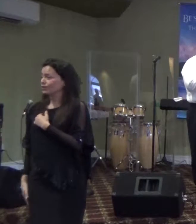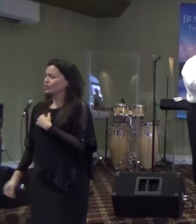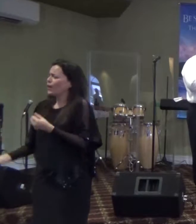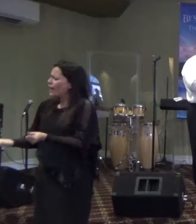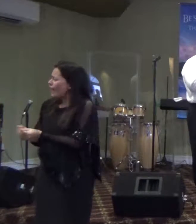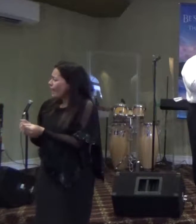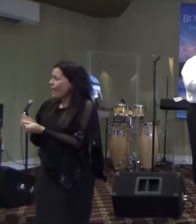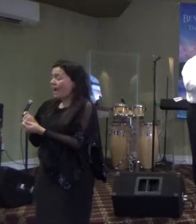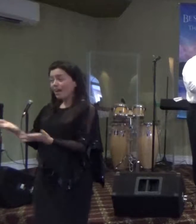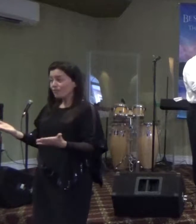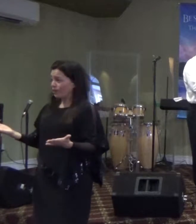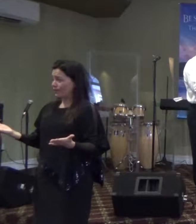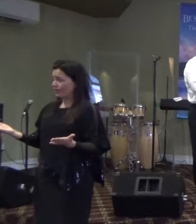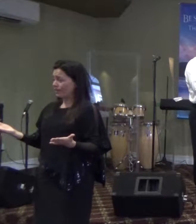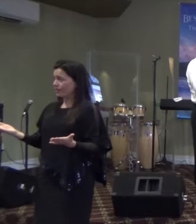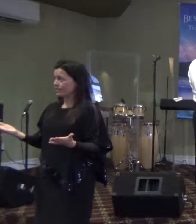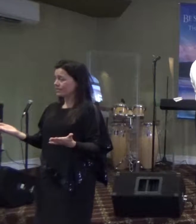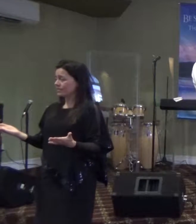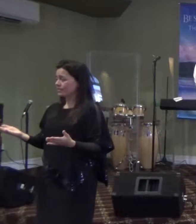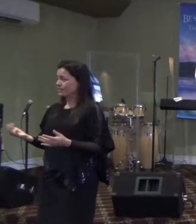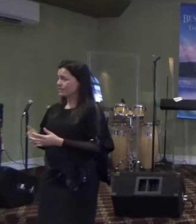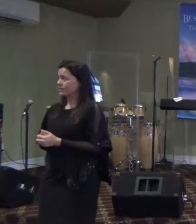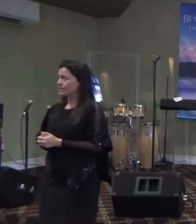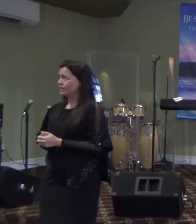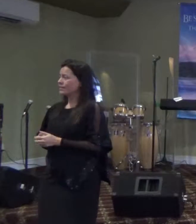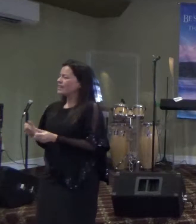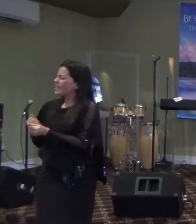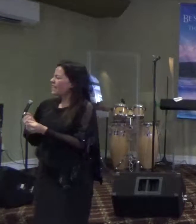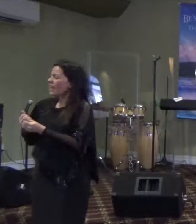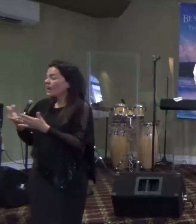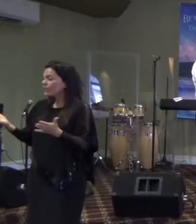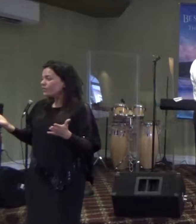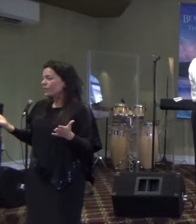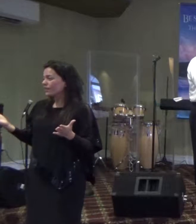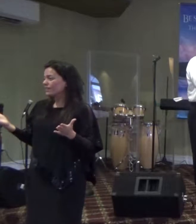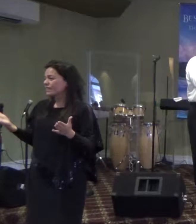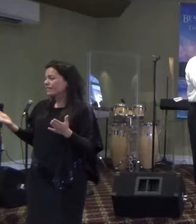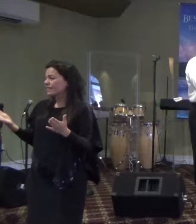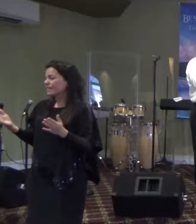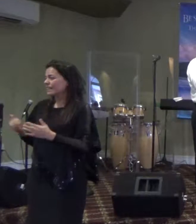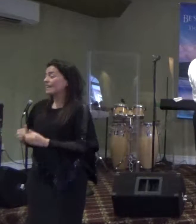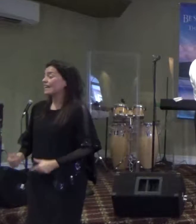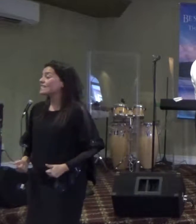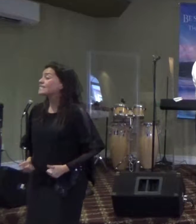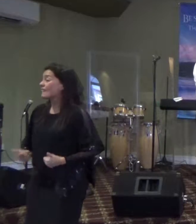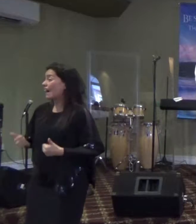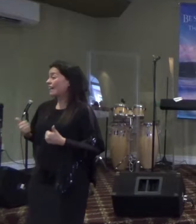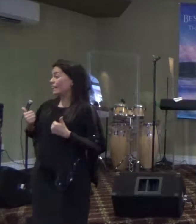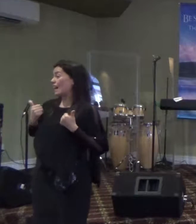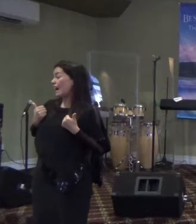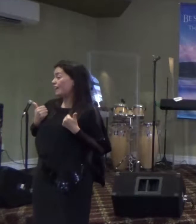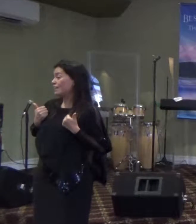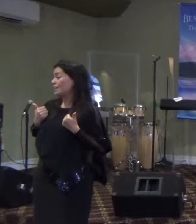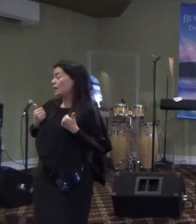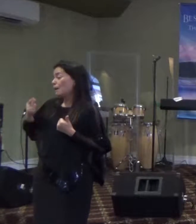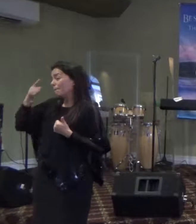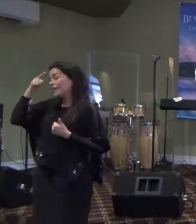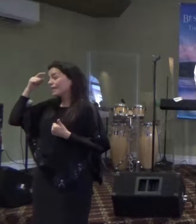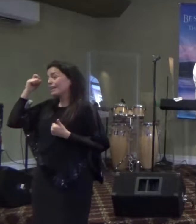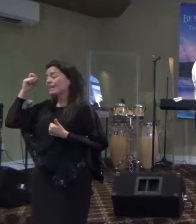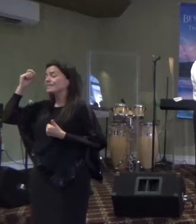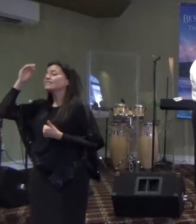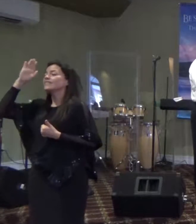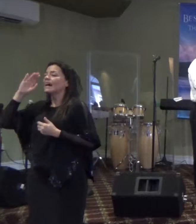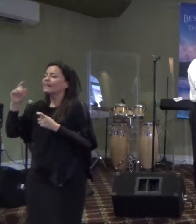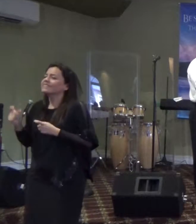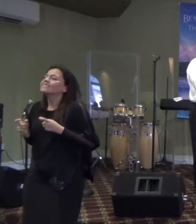And cosas all things por Él subsisten. subsist Por through Él Him. viven. They live through Him.